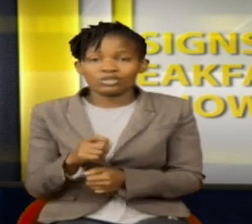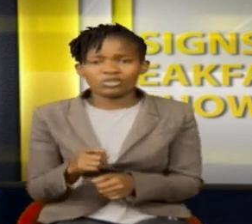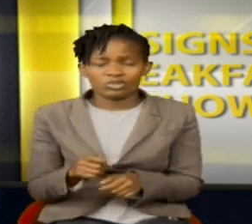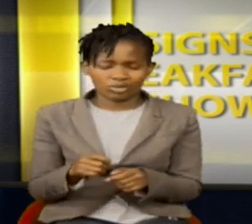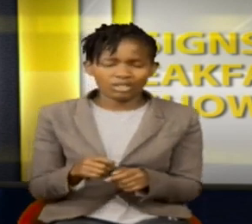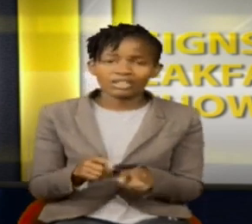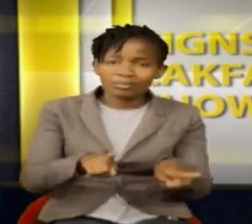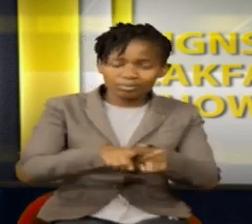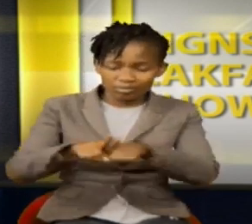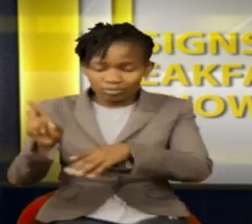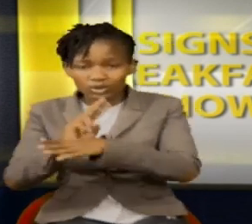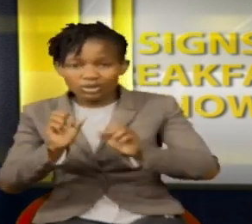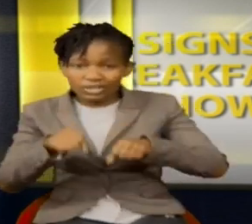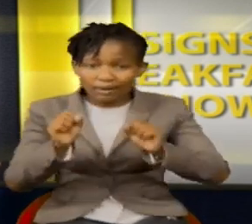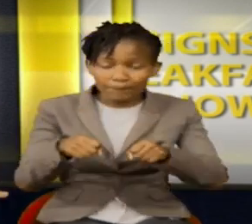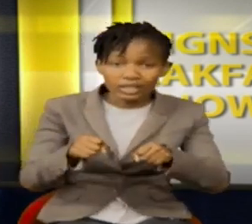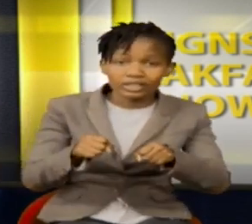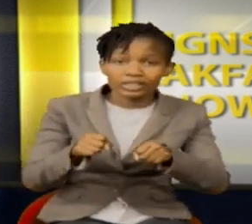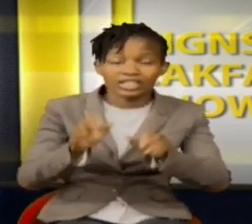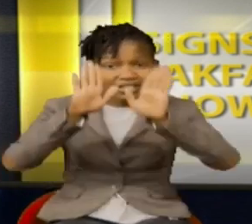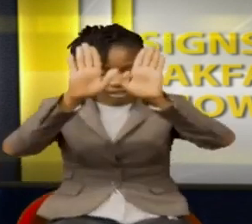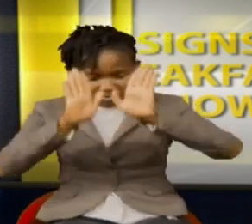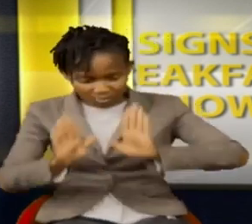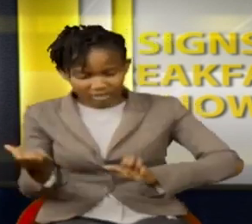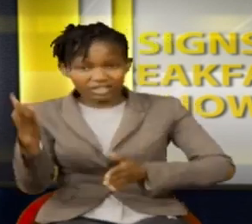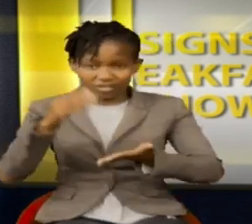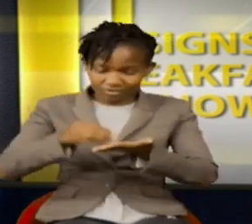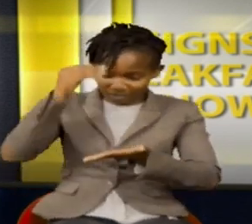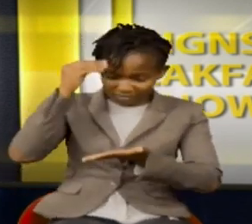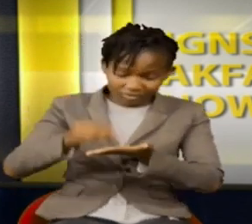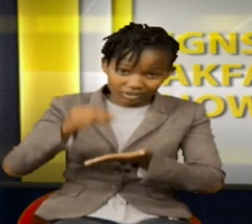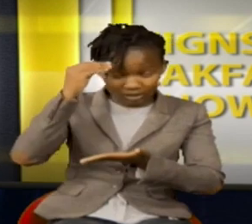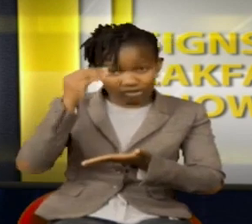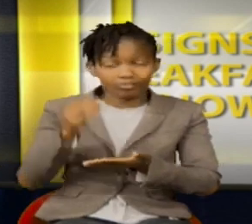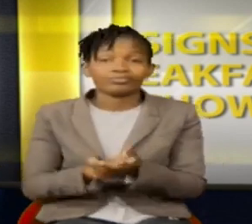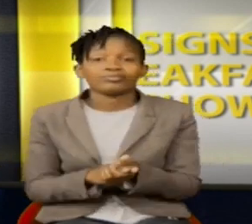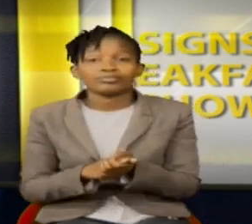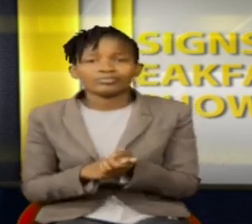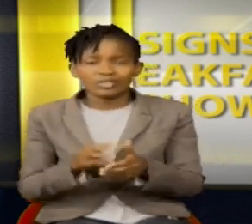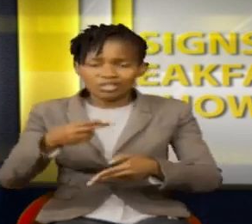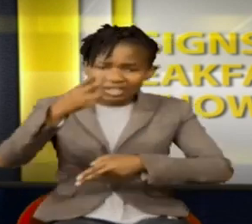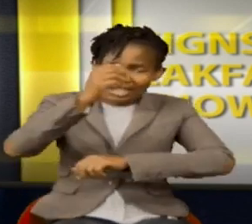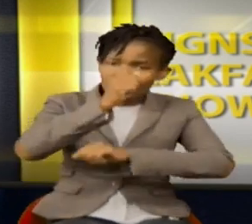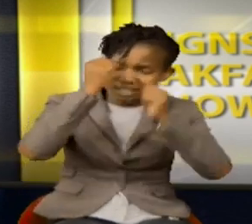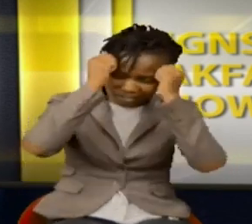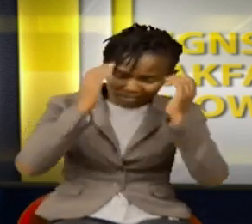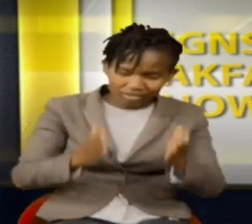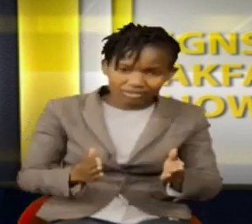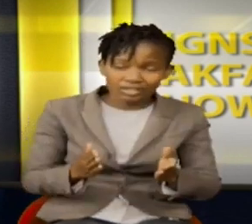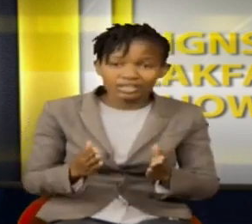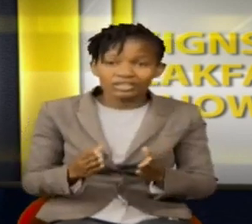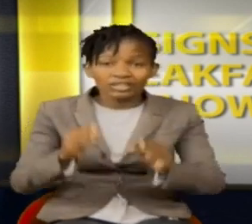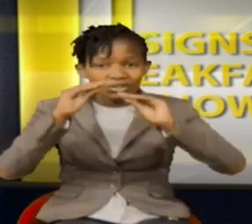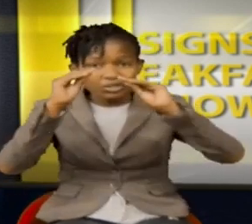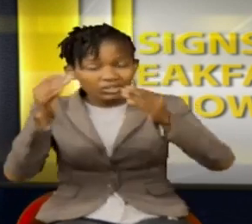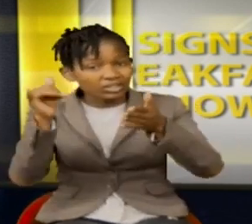that they can stand on their own 2 feet? That is the purpose of education, in my opinion. So these high schoolers are not taught that in the 844